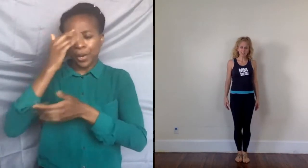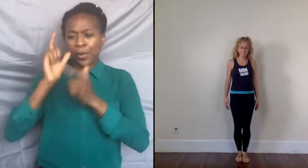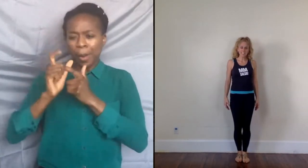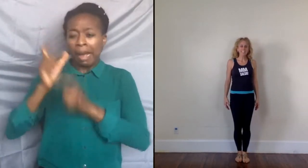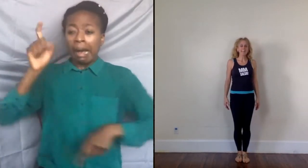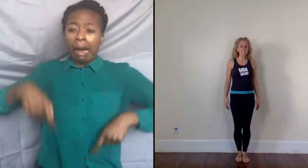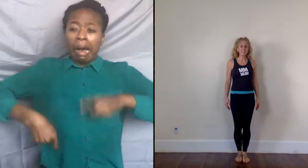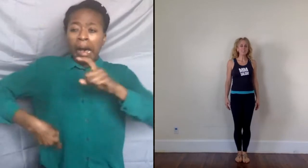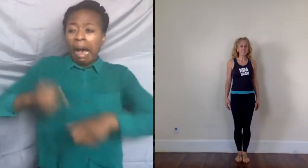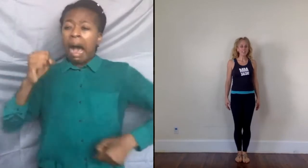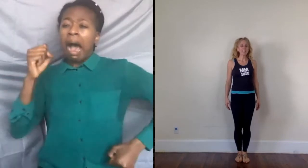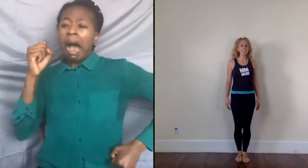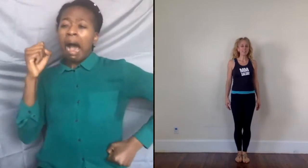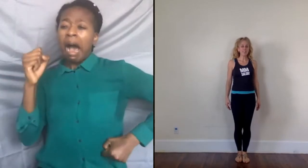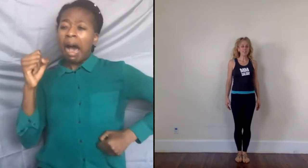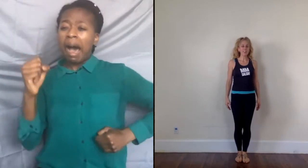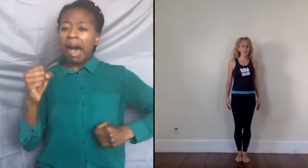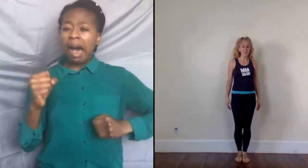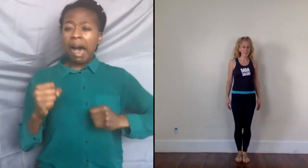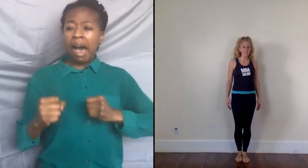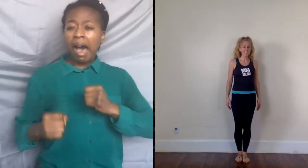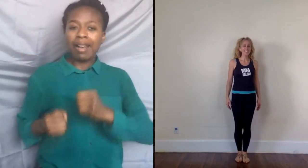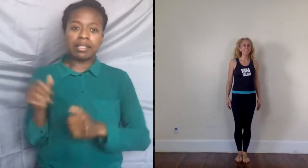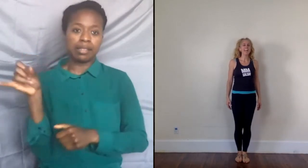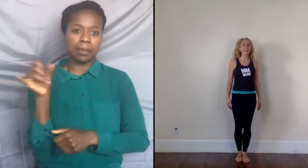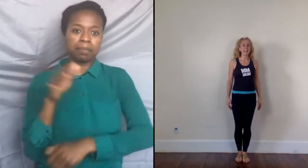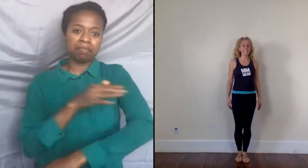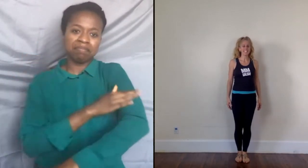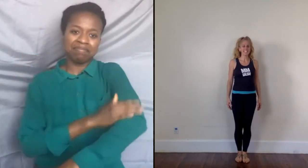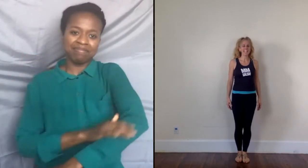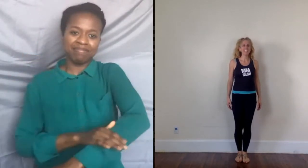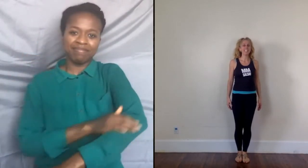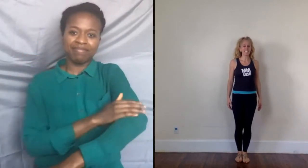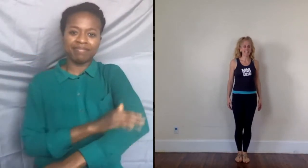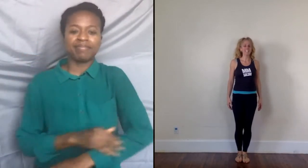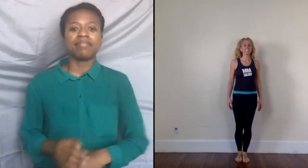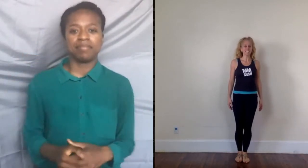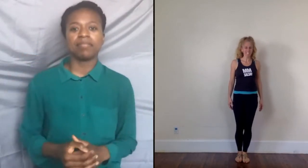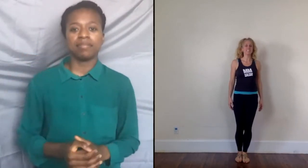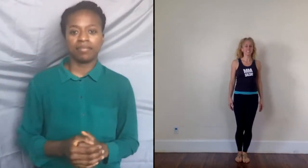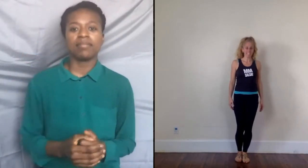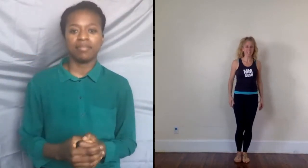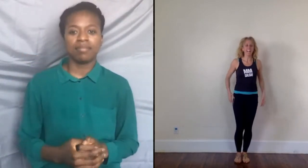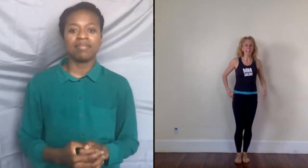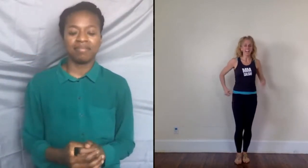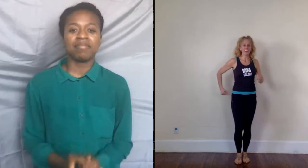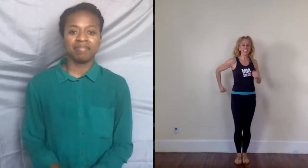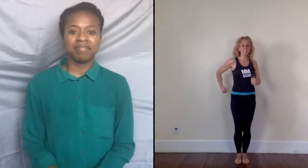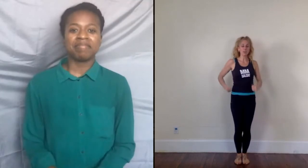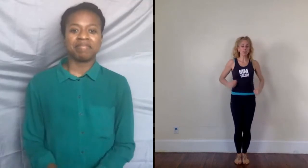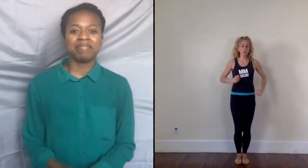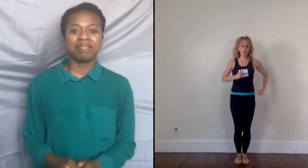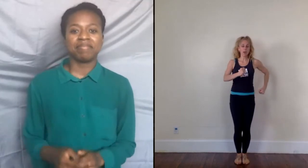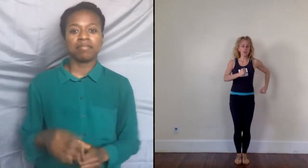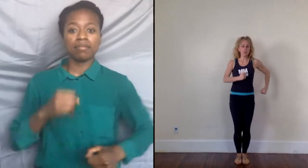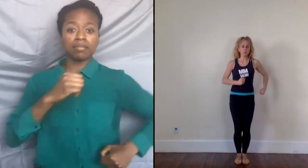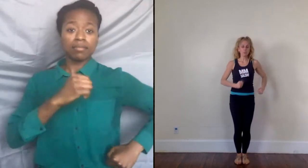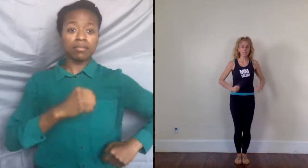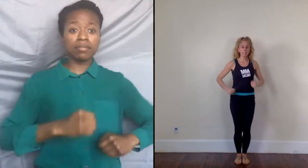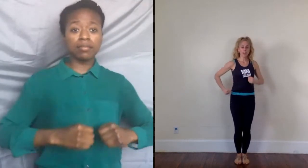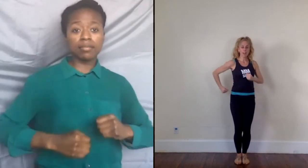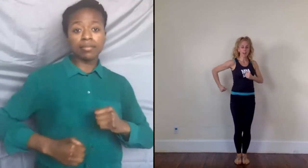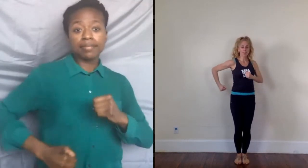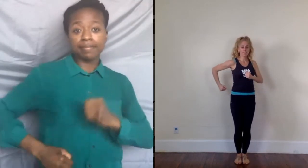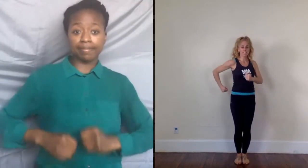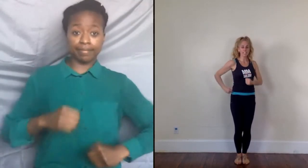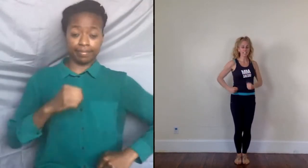of Fire. That's what we want to think about with our arms. Yes, exactly like that, just like Julia. Okay, so we're